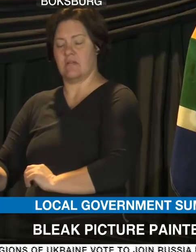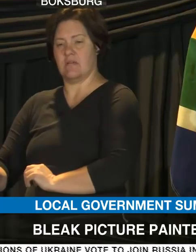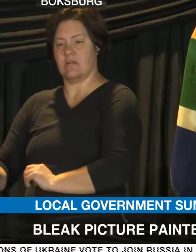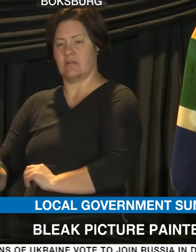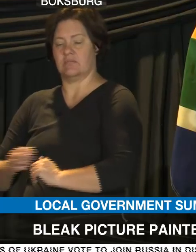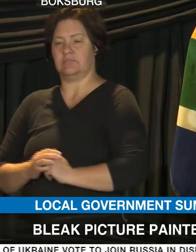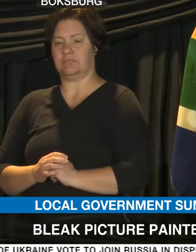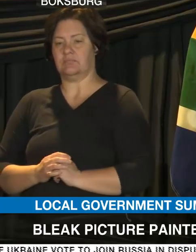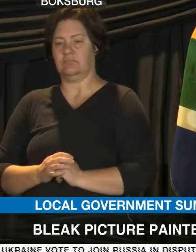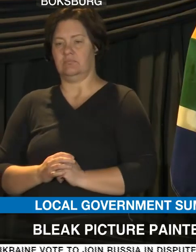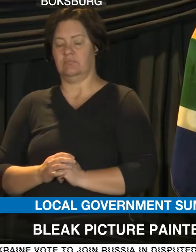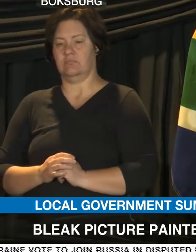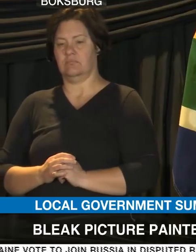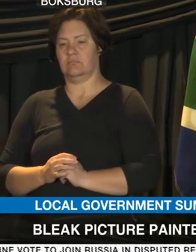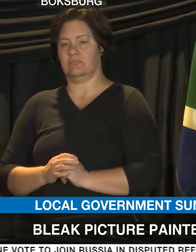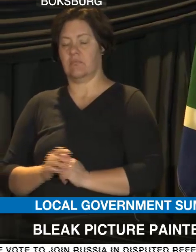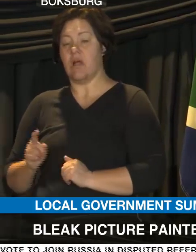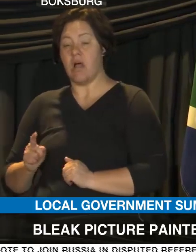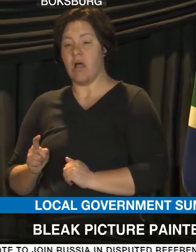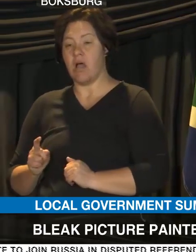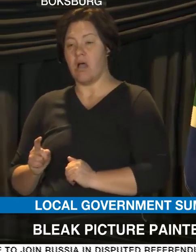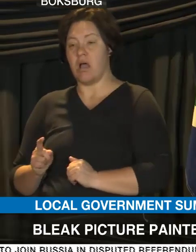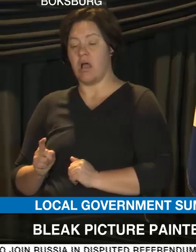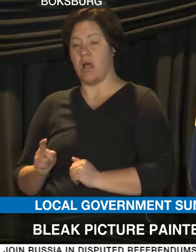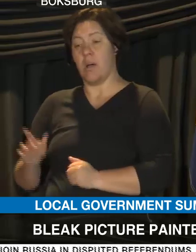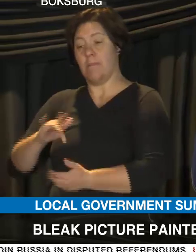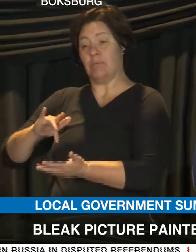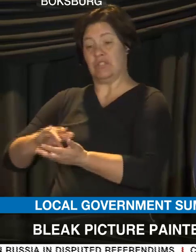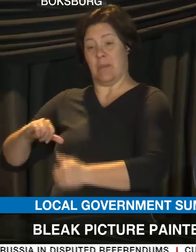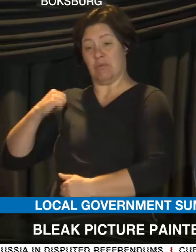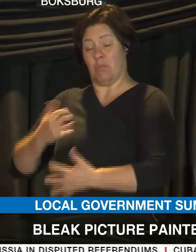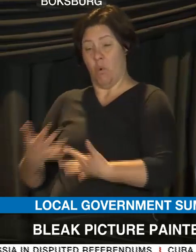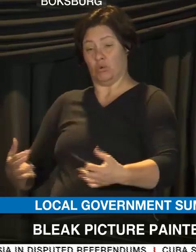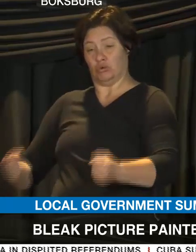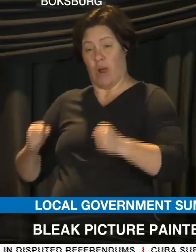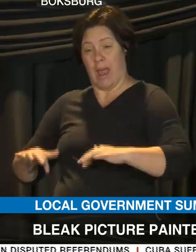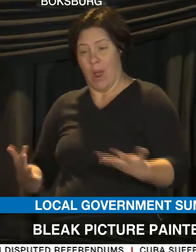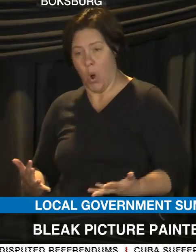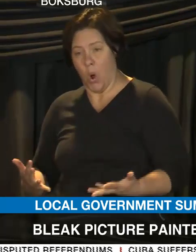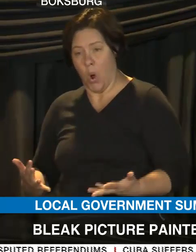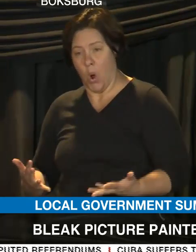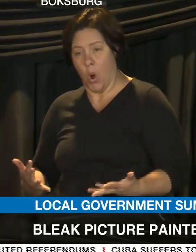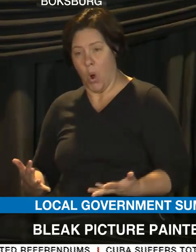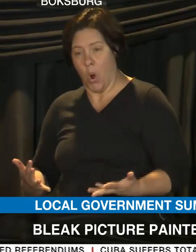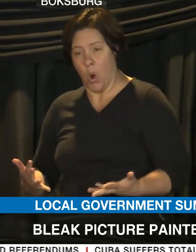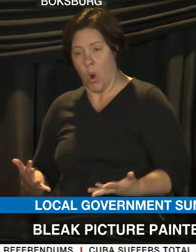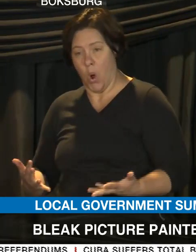economic activity strengthens the financial position of municipalities. And it makes these